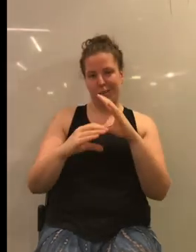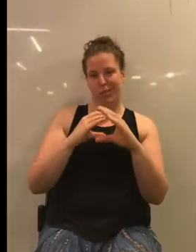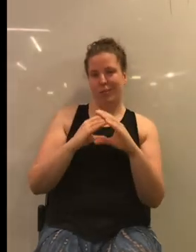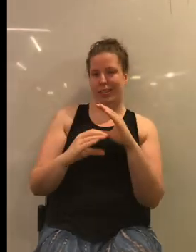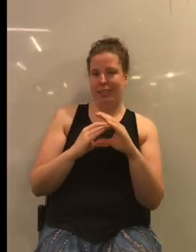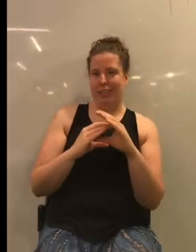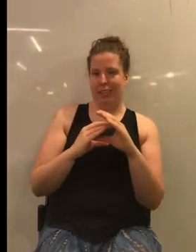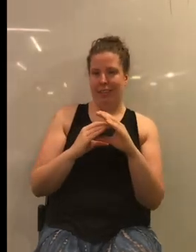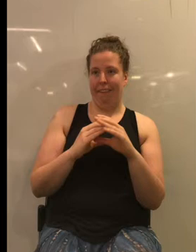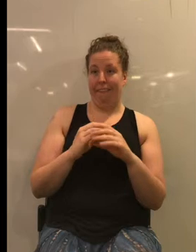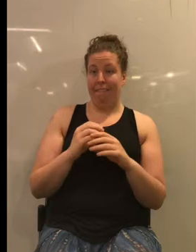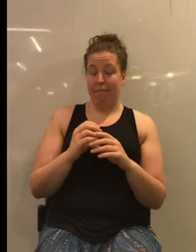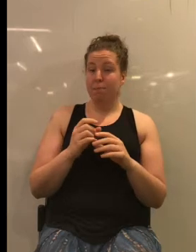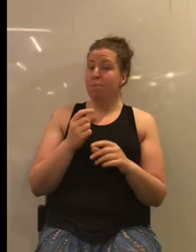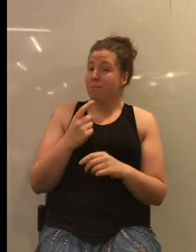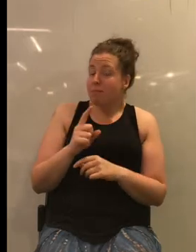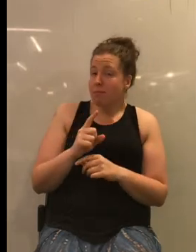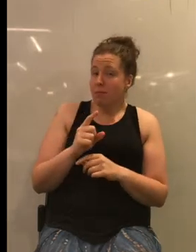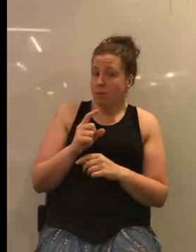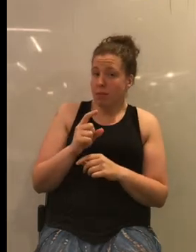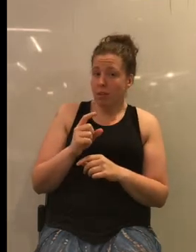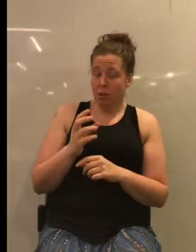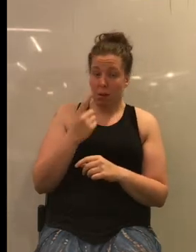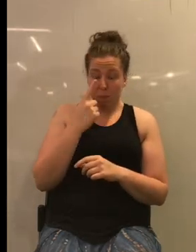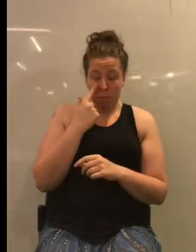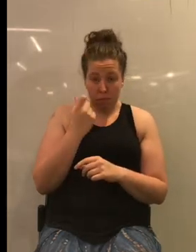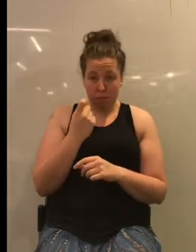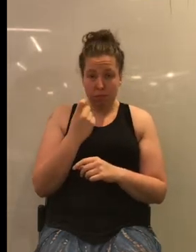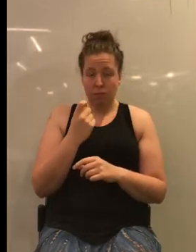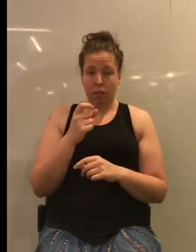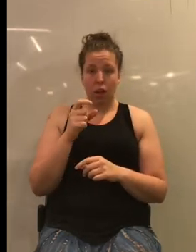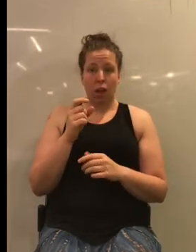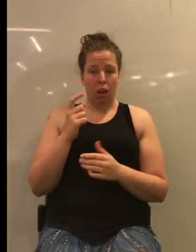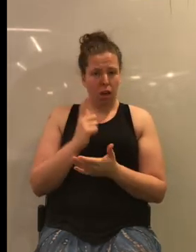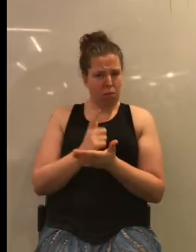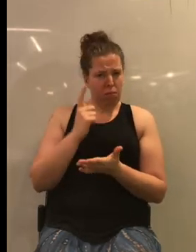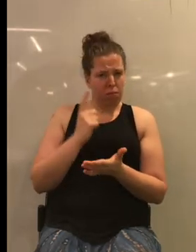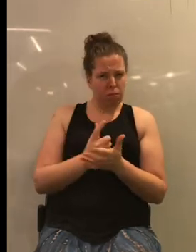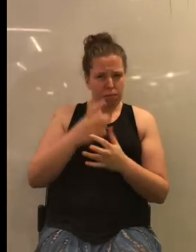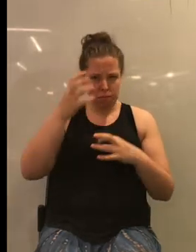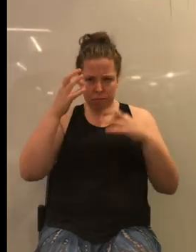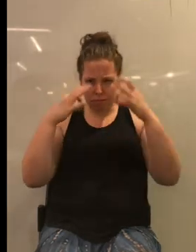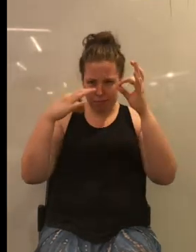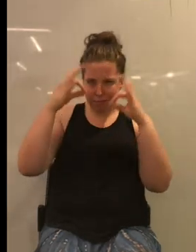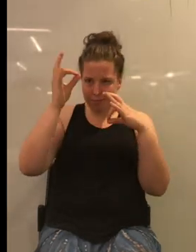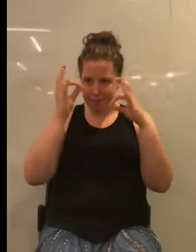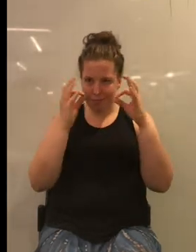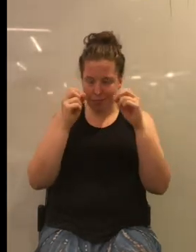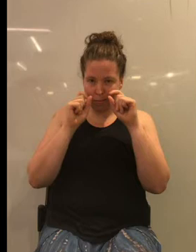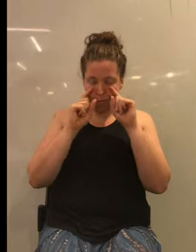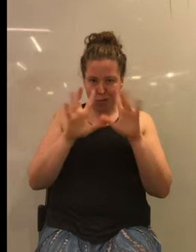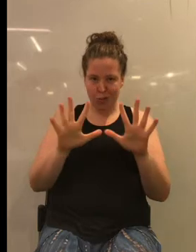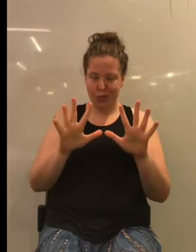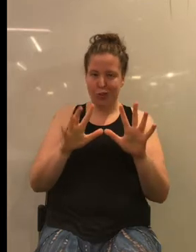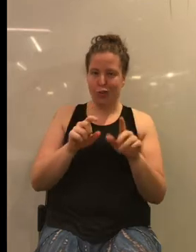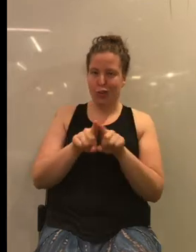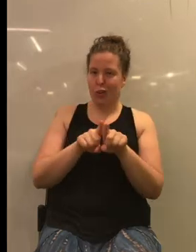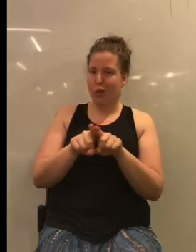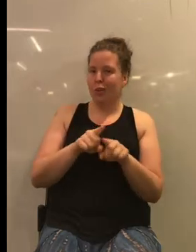conversation. However, we found that there was lots of use of facial expression to show how the learners